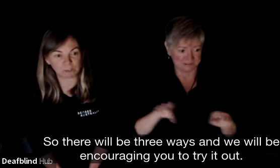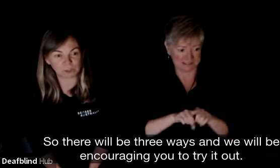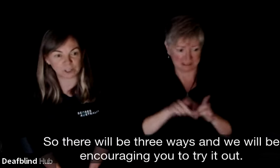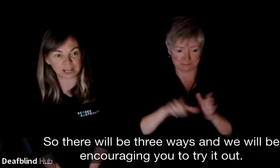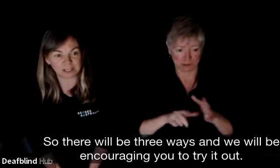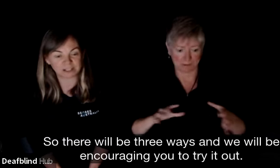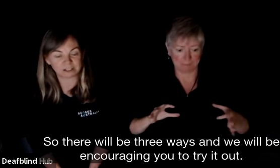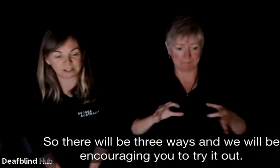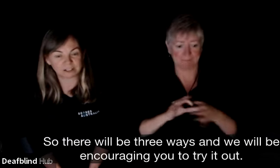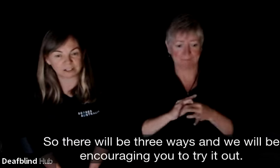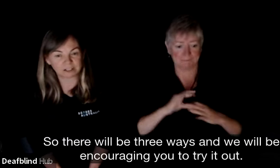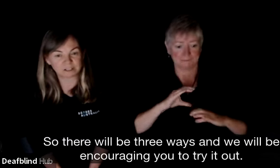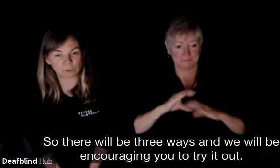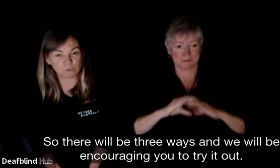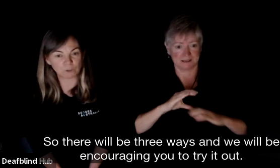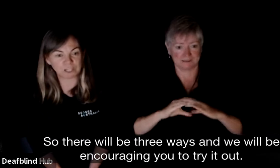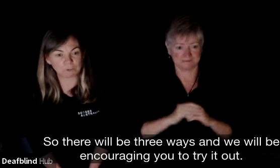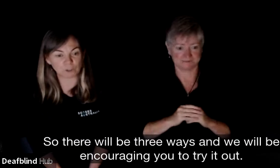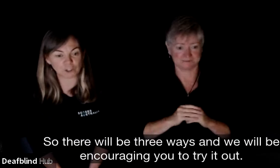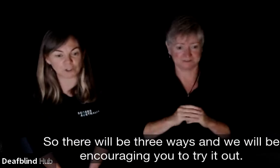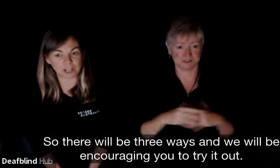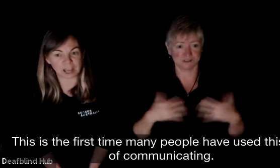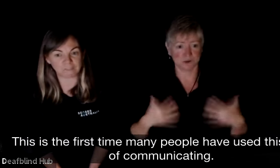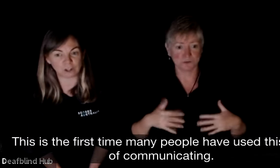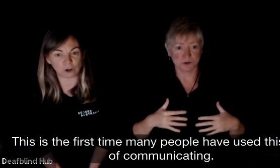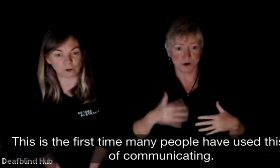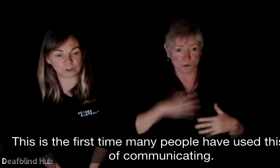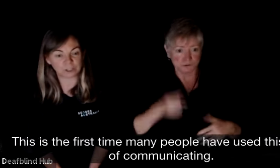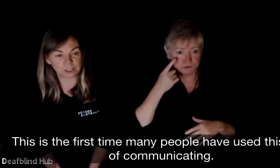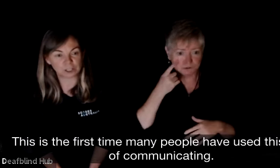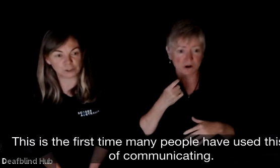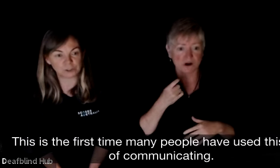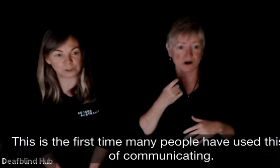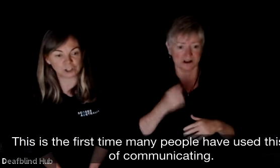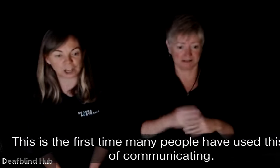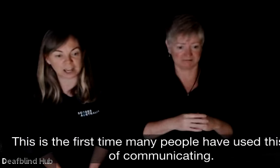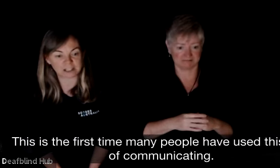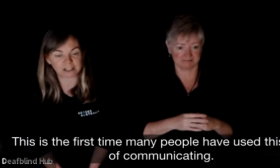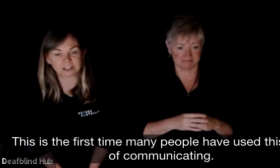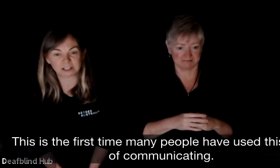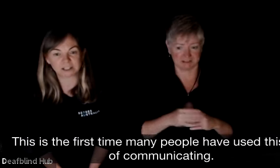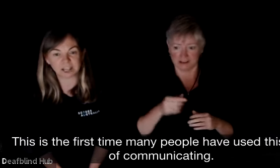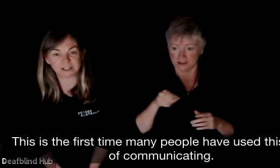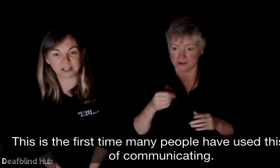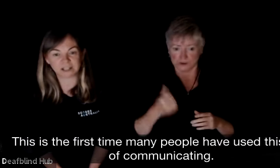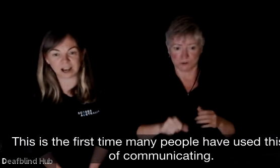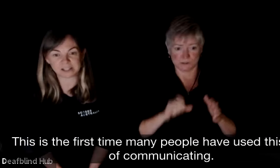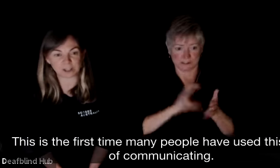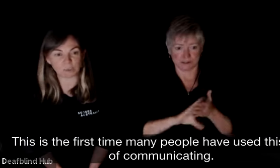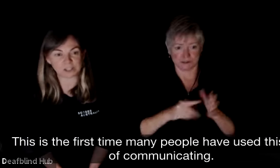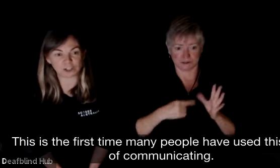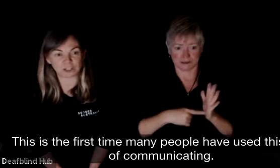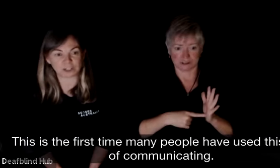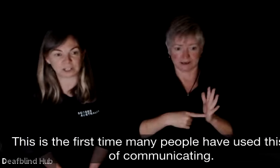of communicating. So we really want you to have a go, use the chat and